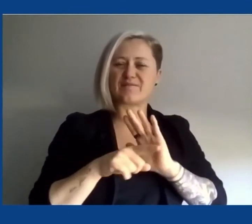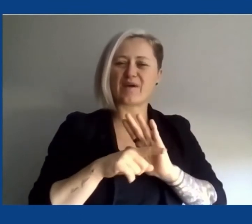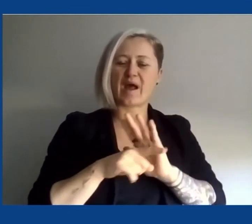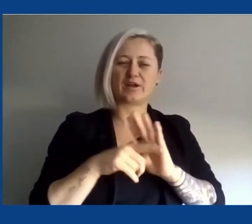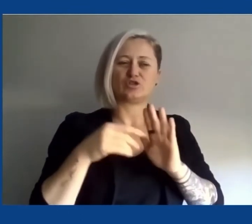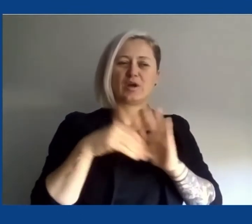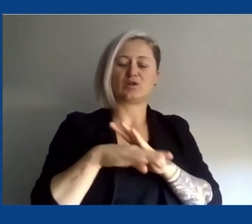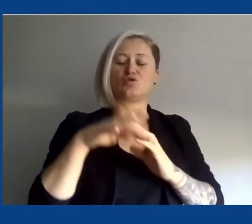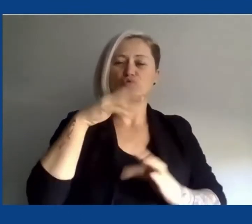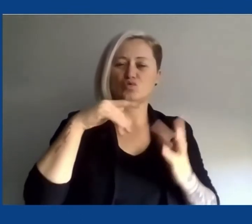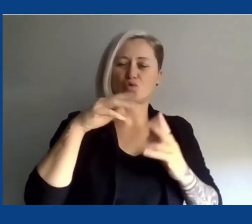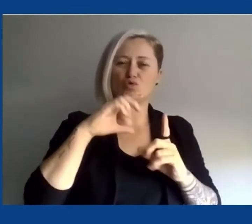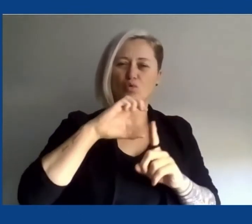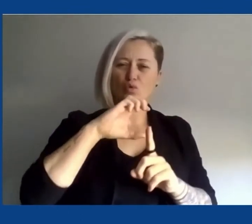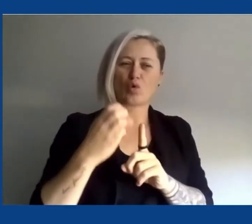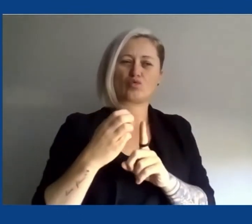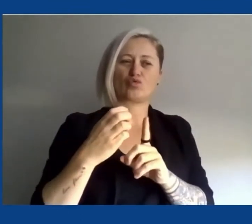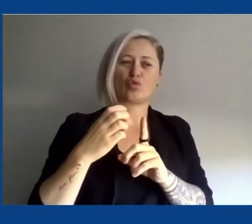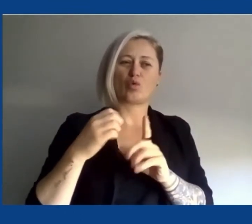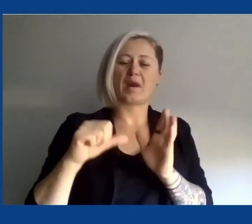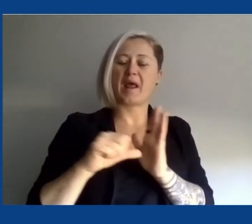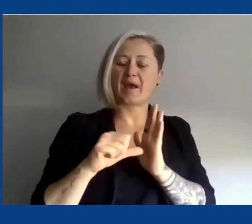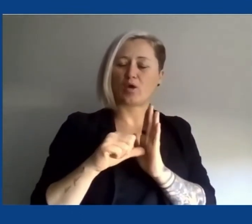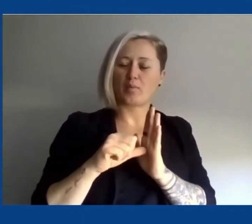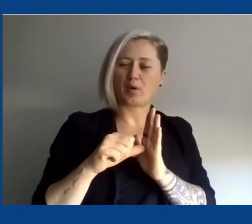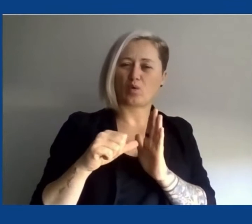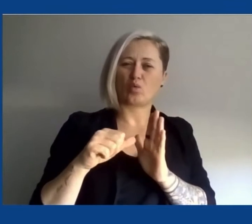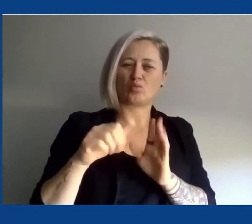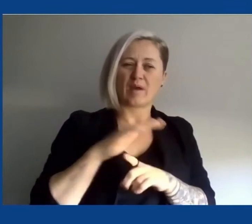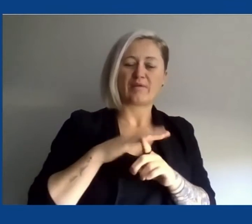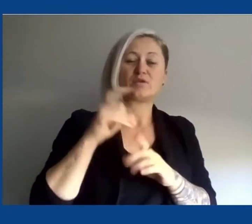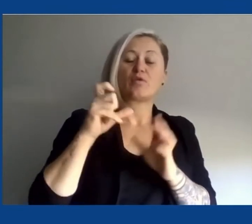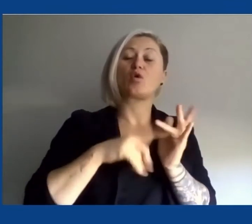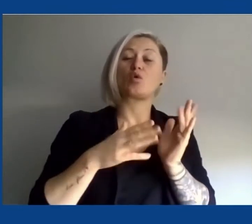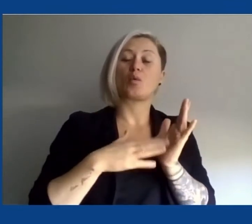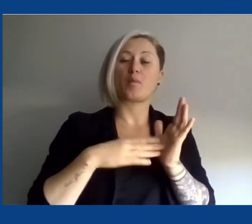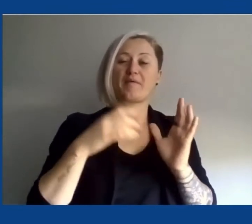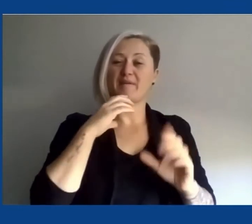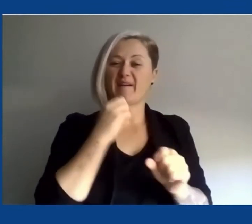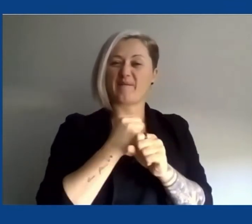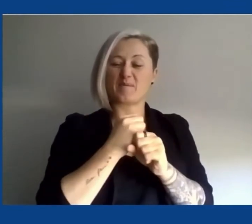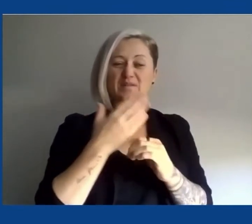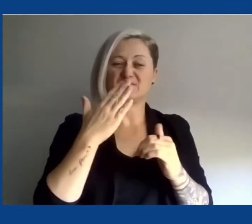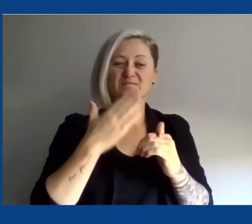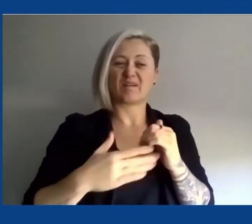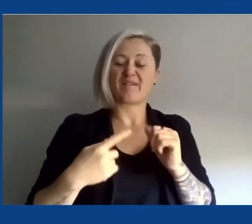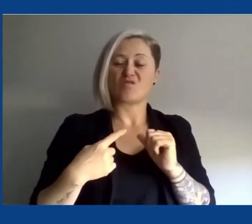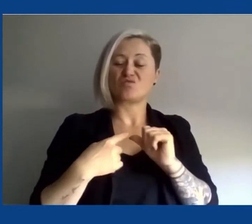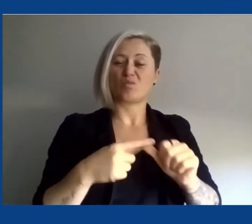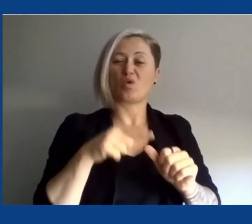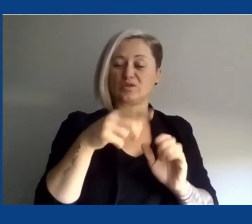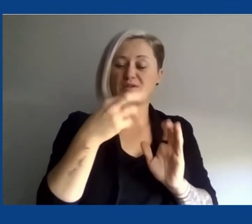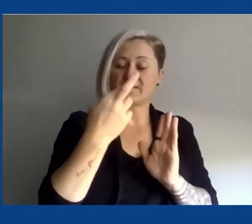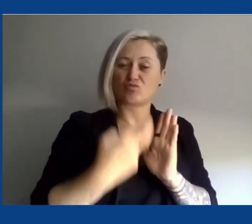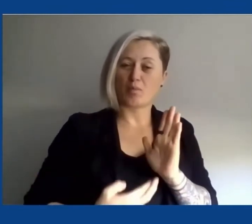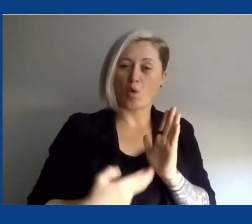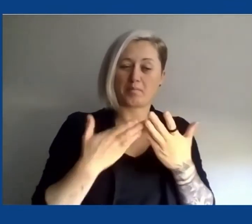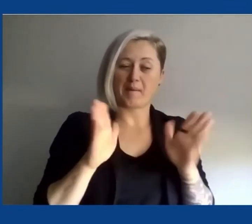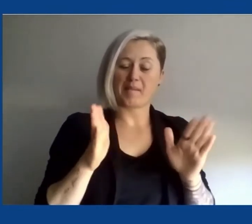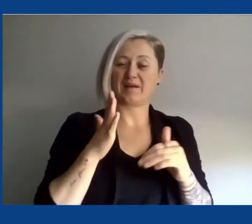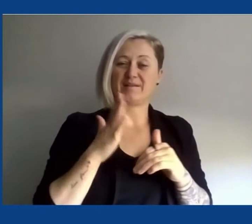and economic spheres. The Commonwealth Government has never publicly responded to this report. And, you